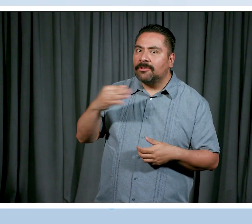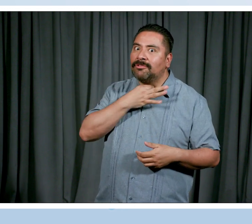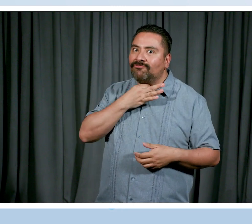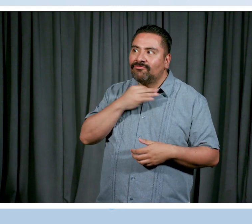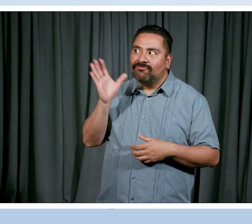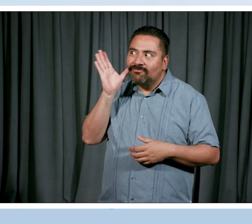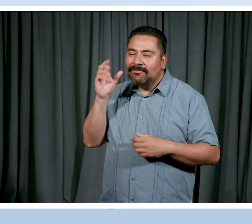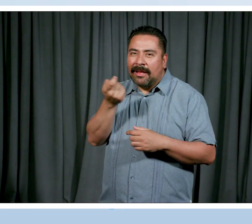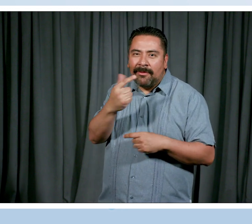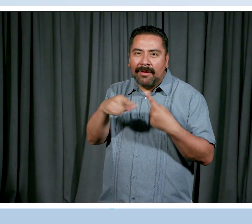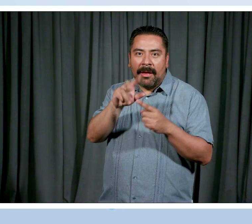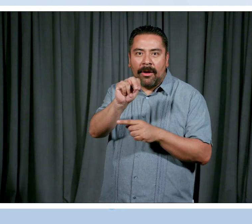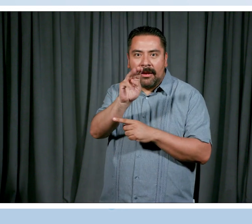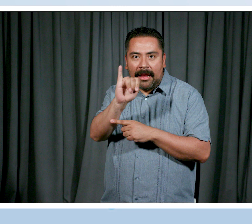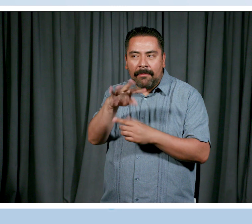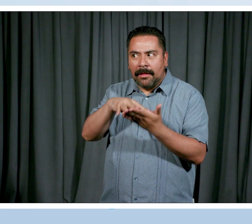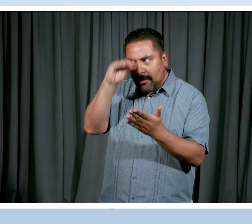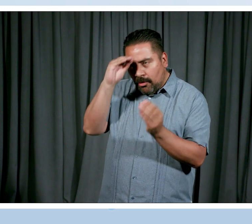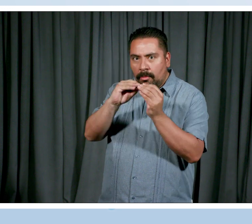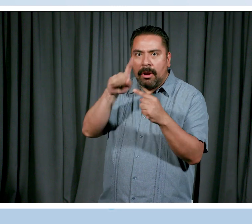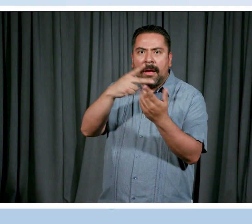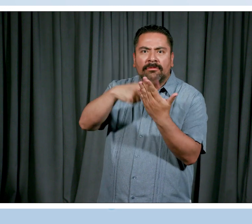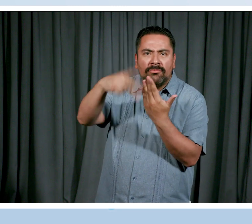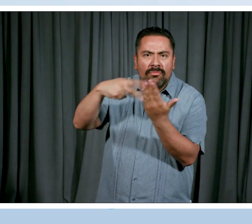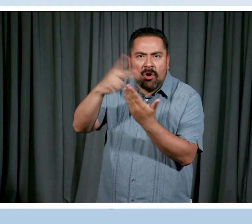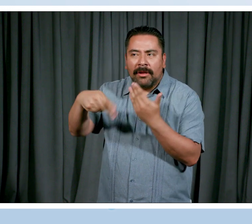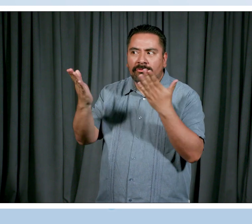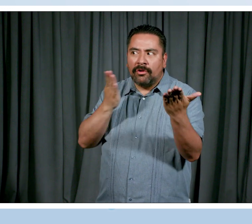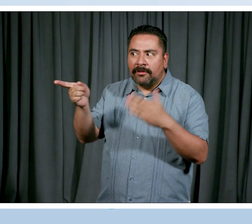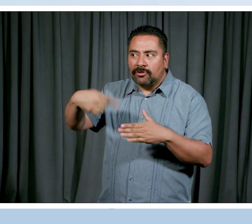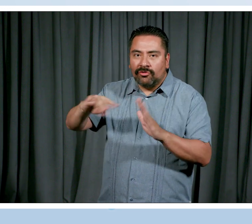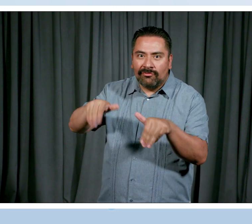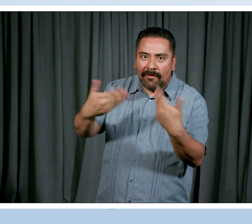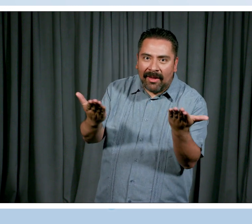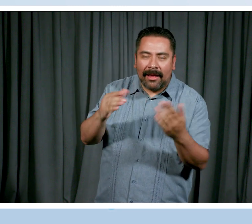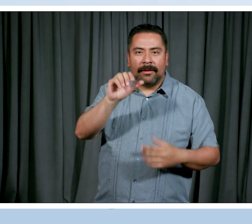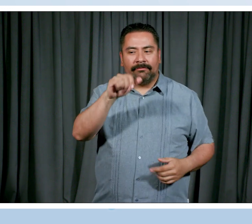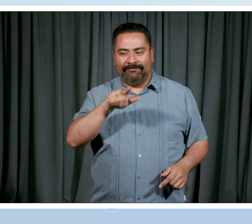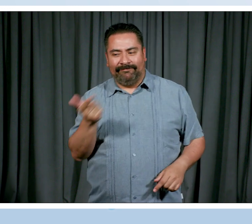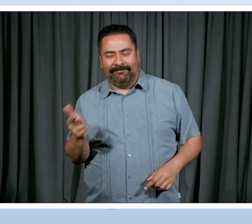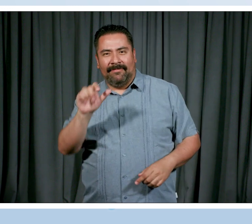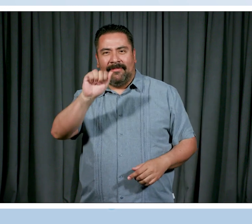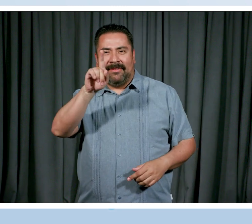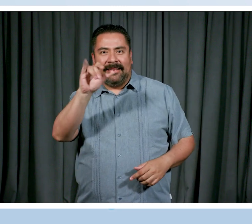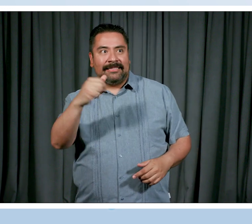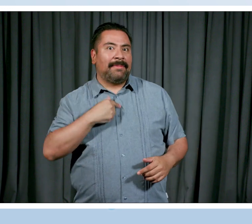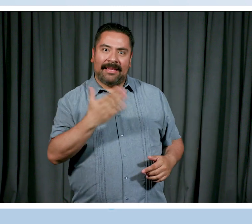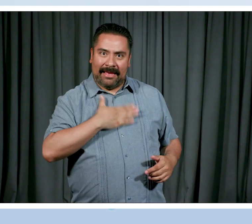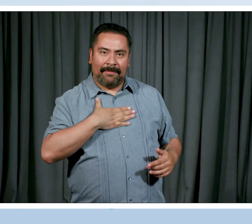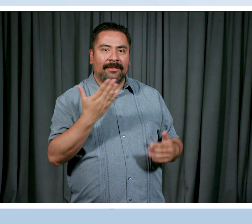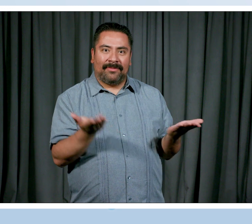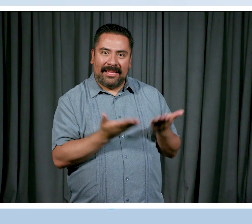hear a little bit about NAMI, learn more about the programs and services that you all provide. I'd be happy to, and I'm so glad to be here.